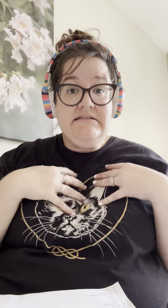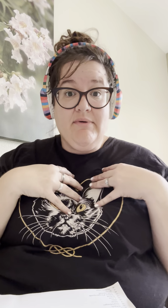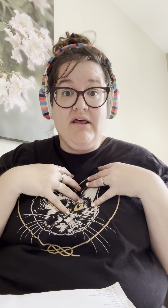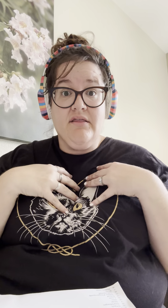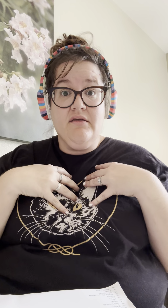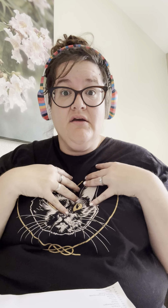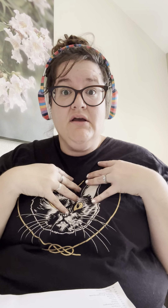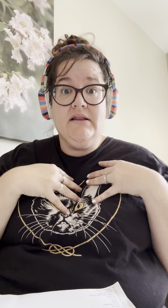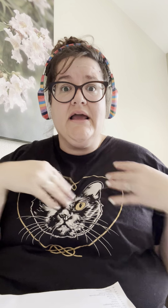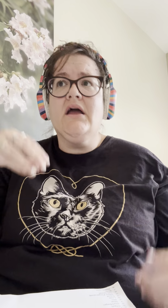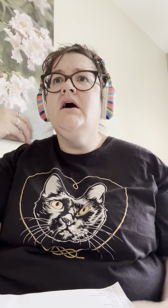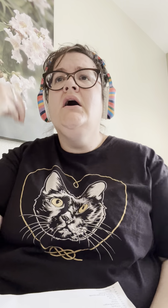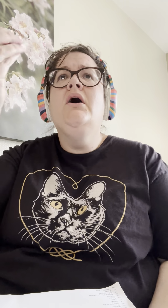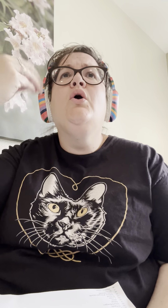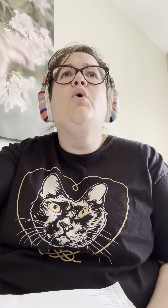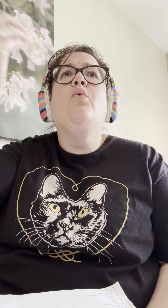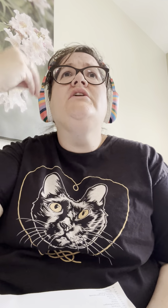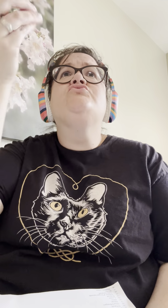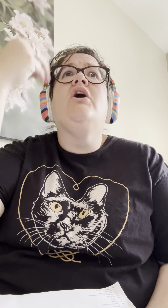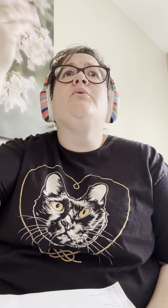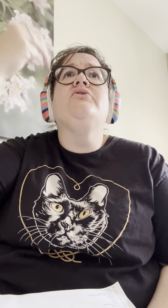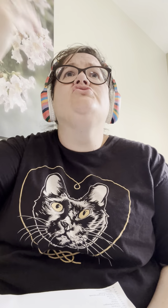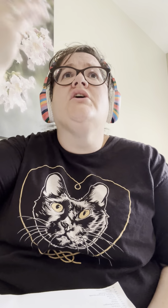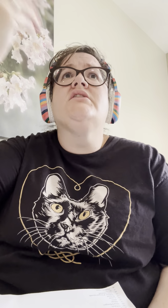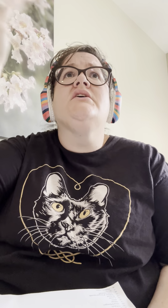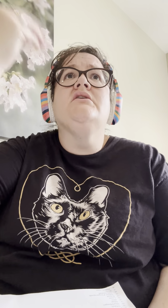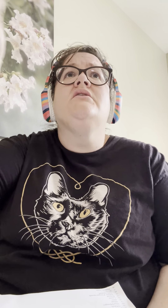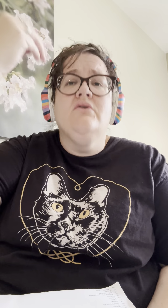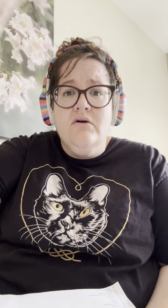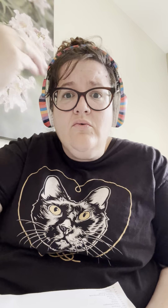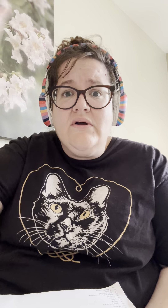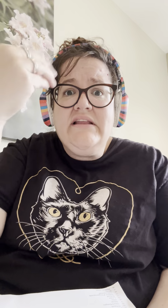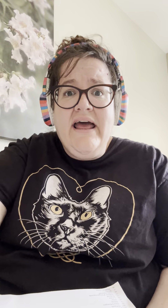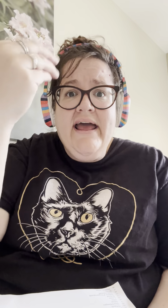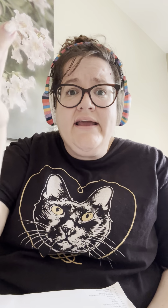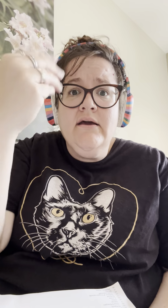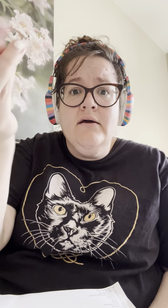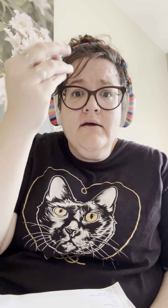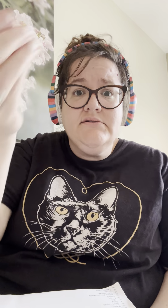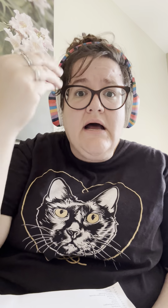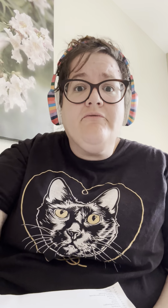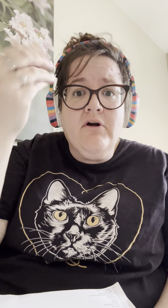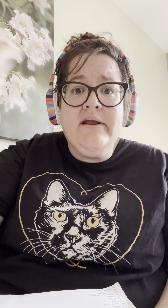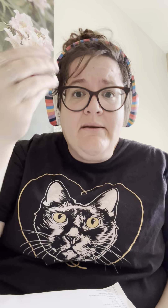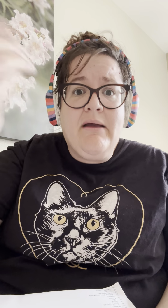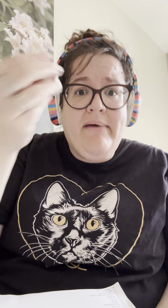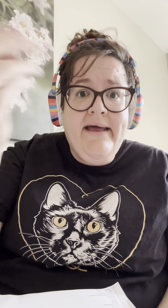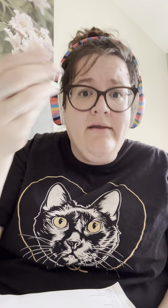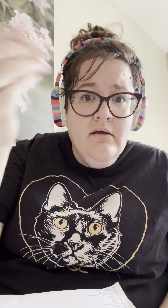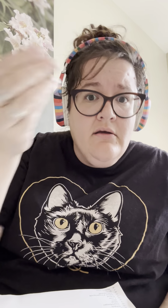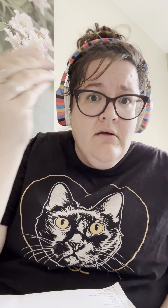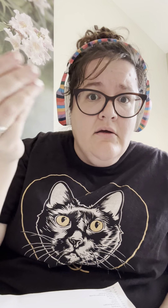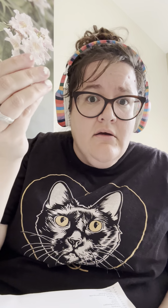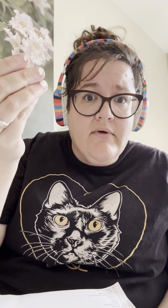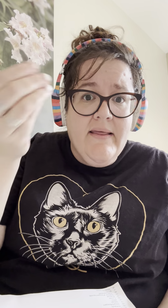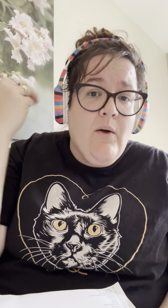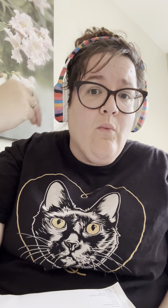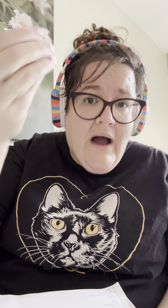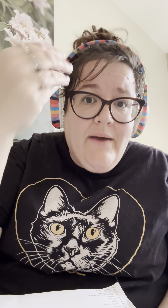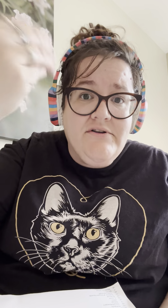Elizabeth, like, what is wrong with you, Jonathan? What the heck? Stop farting in my bed, right? Like, why would you do